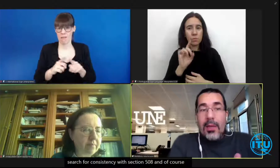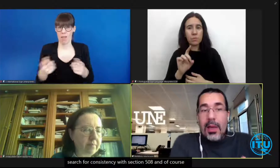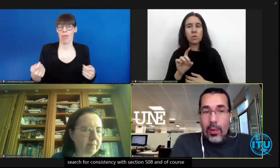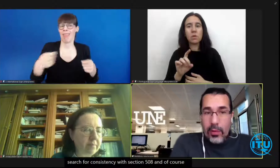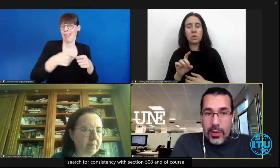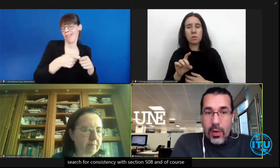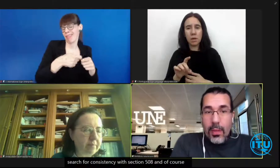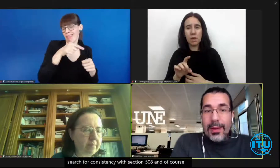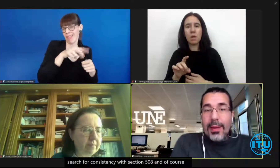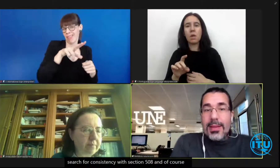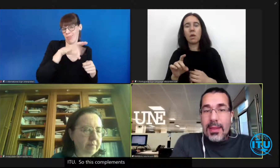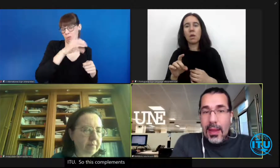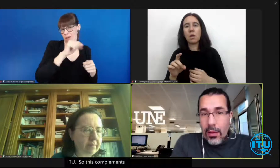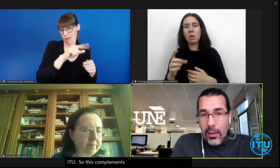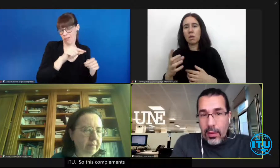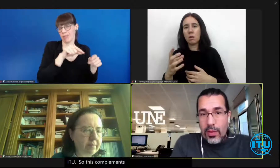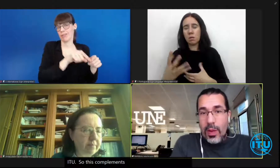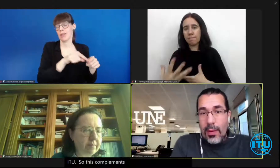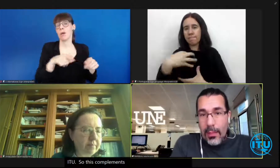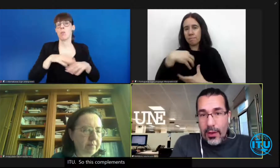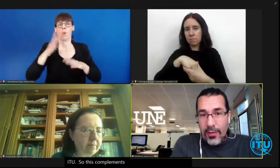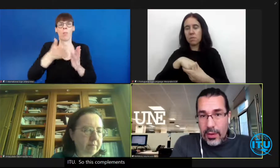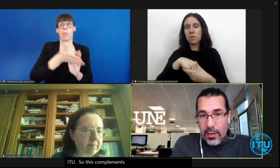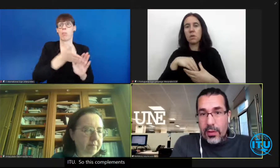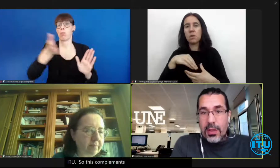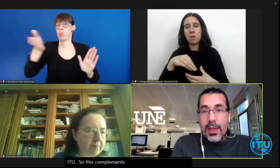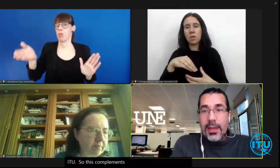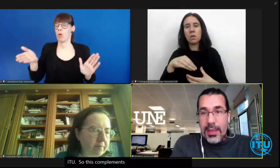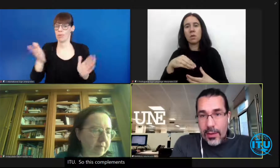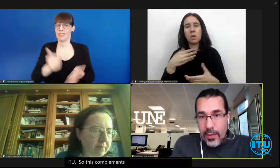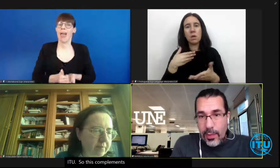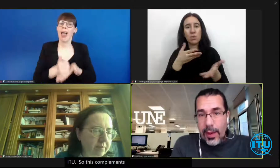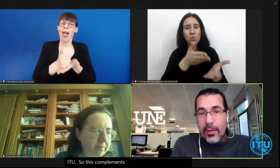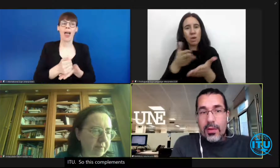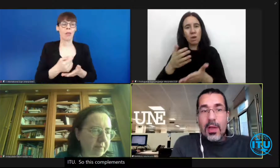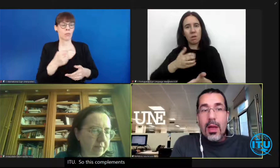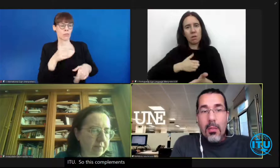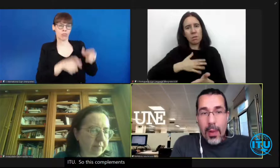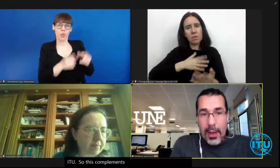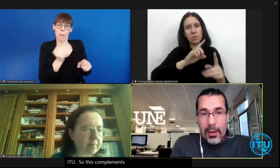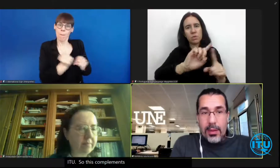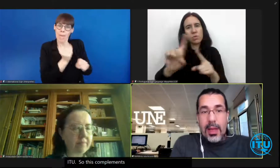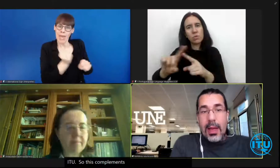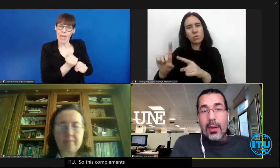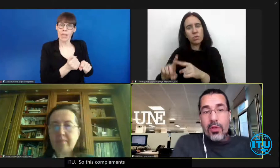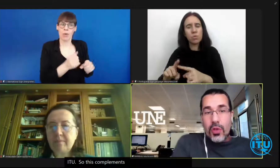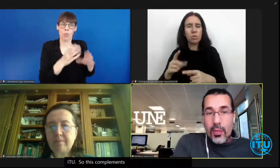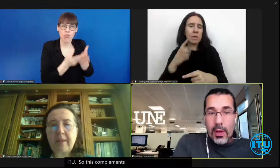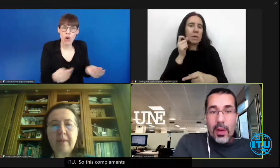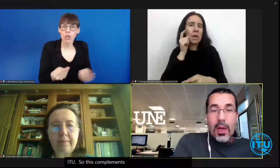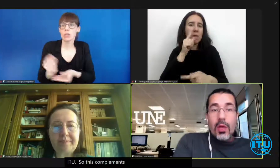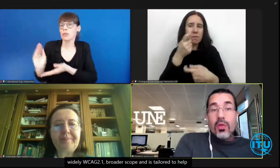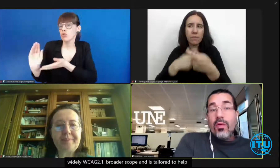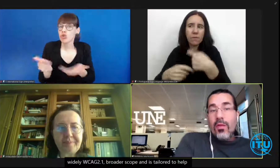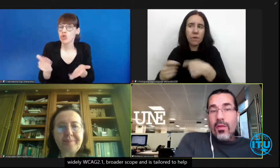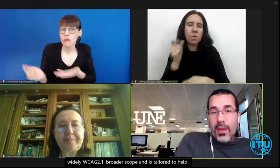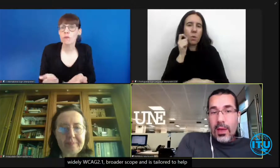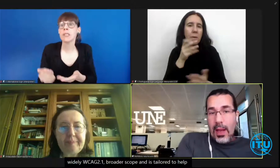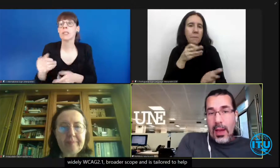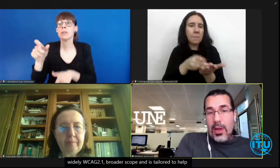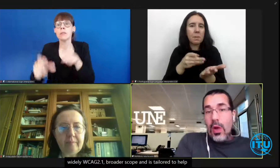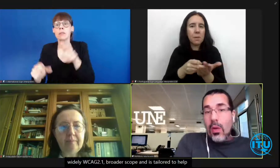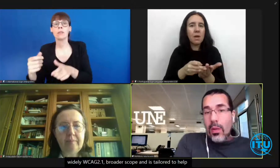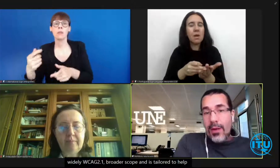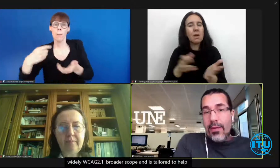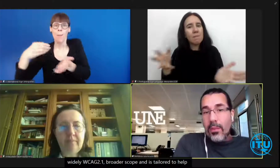2.1, having a broader scope, and that is tailored to help manufacturers, service providers, buyers, and consumers to